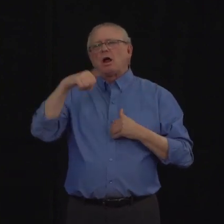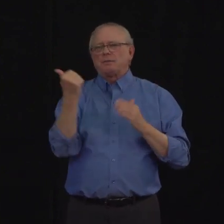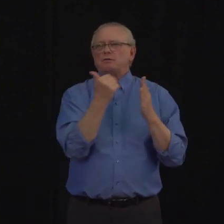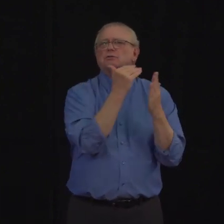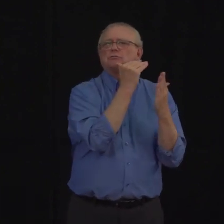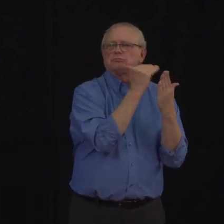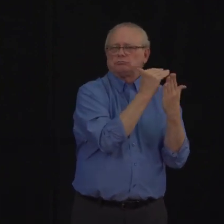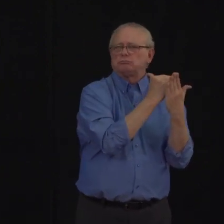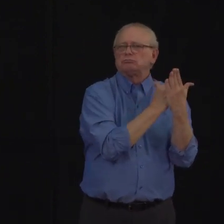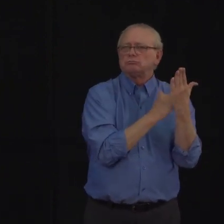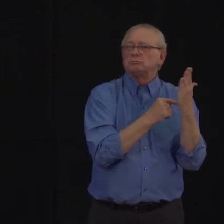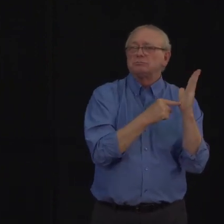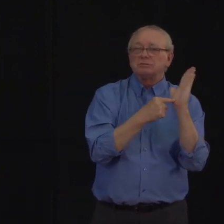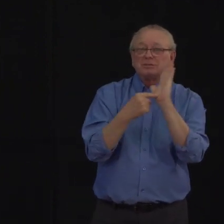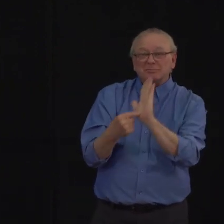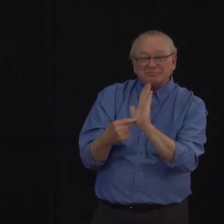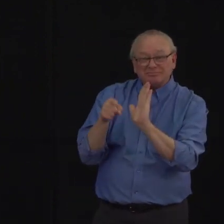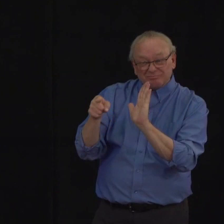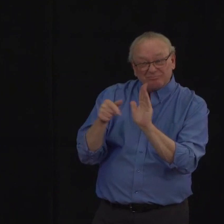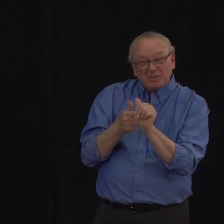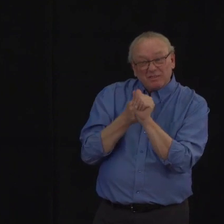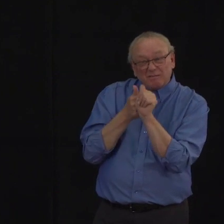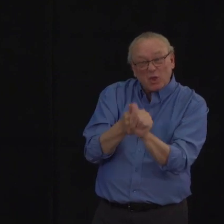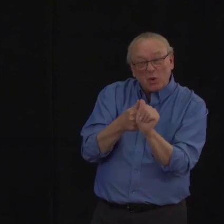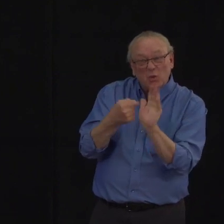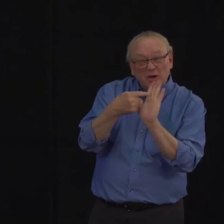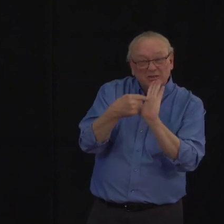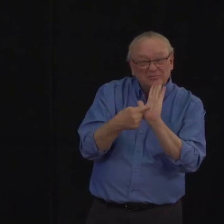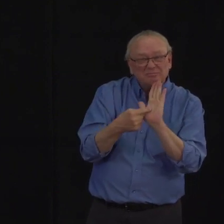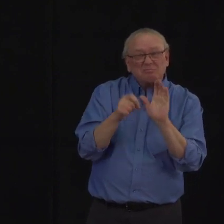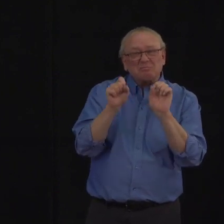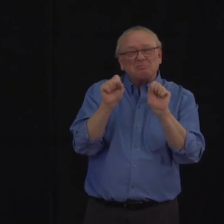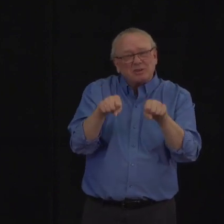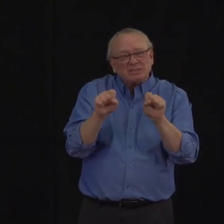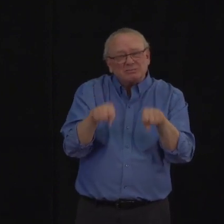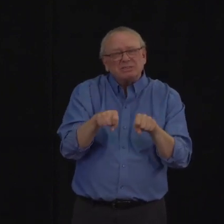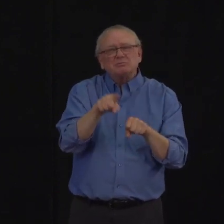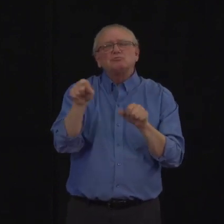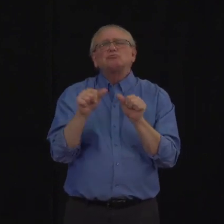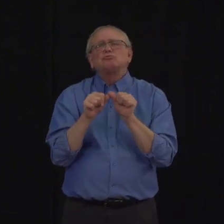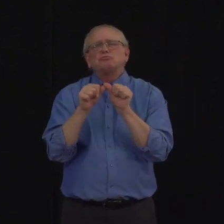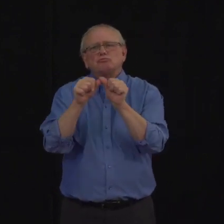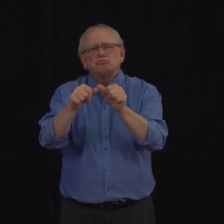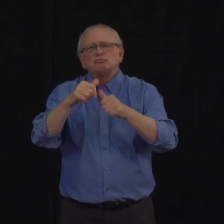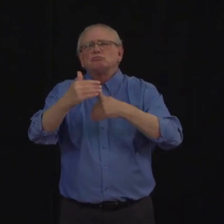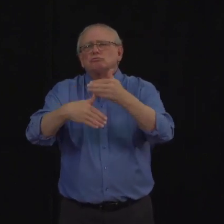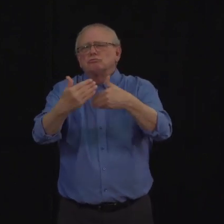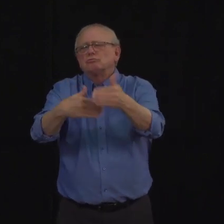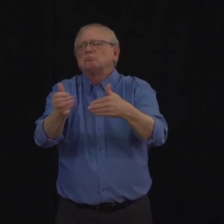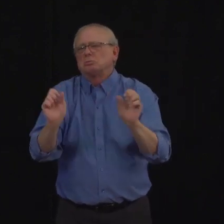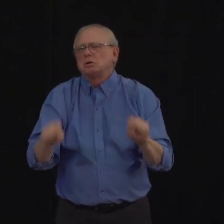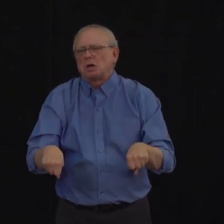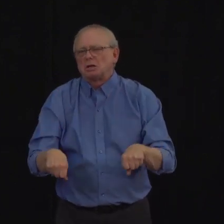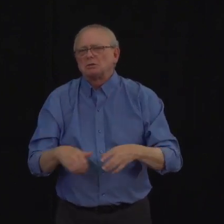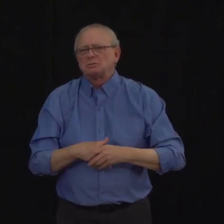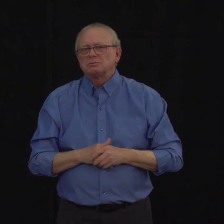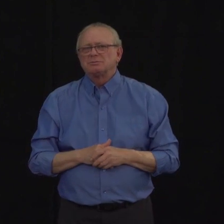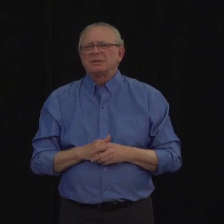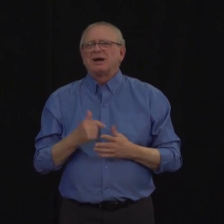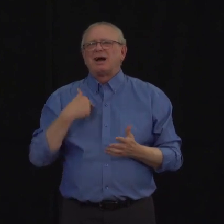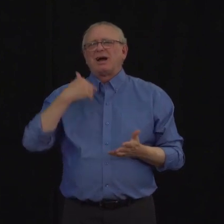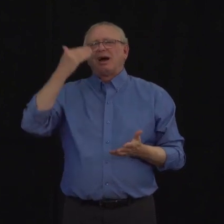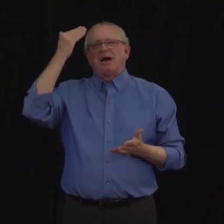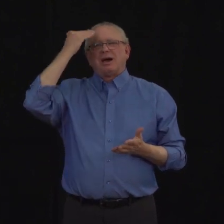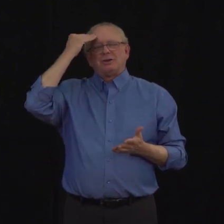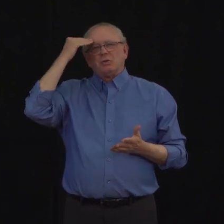resume safely. We recognize the importance of sports, recreation, and fitness, and so that's something that we're prioritizing both with the guidelines